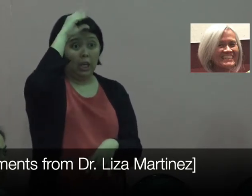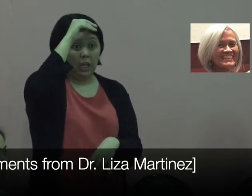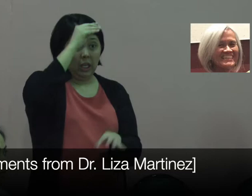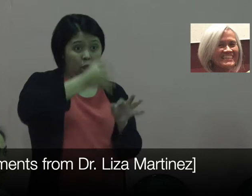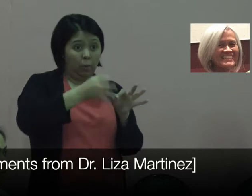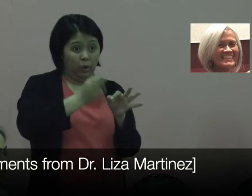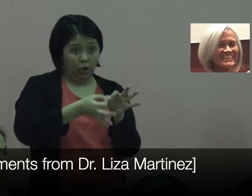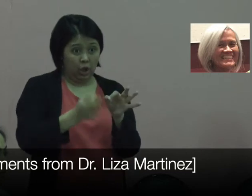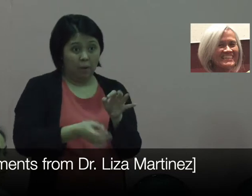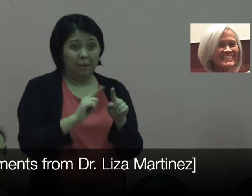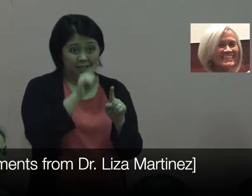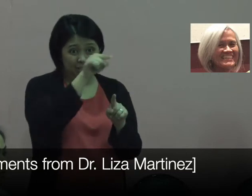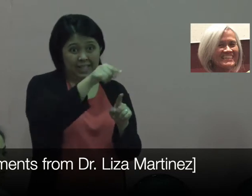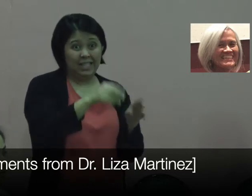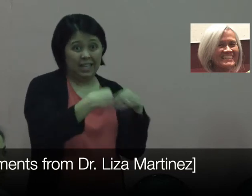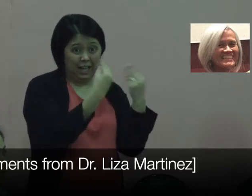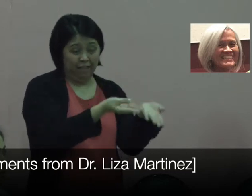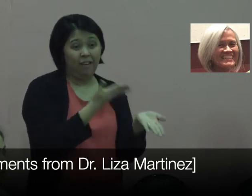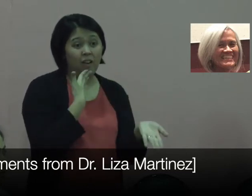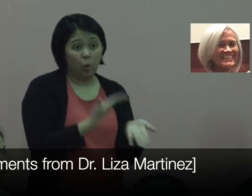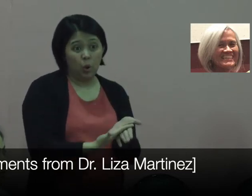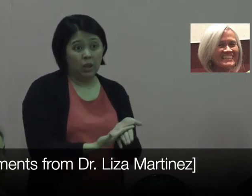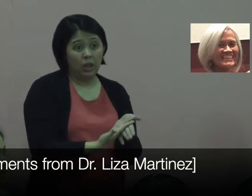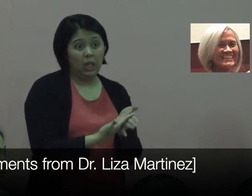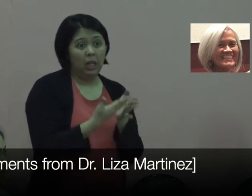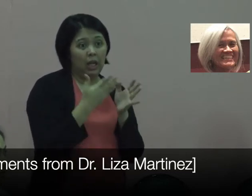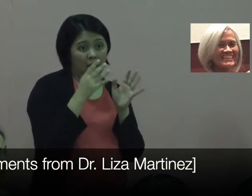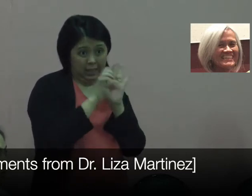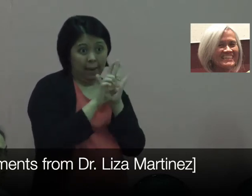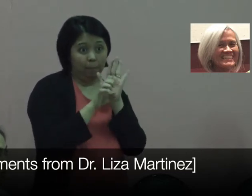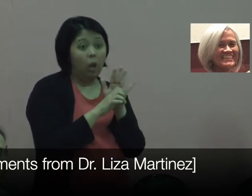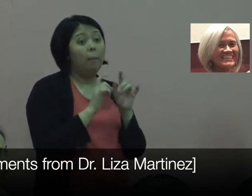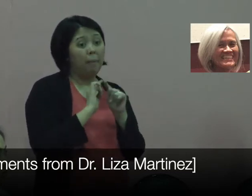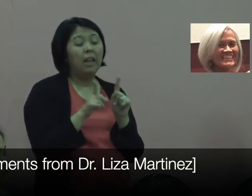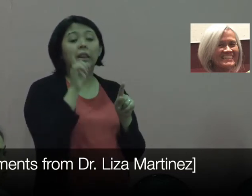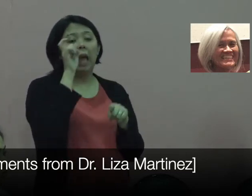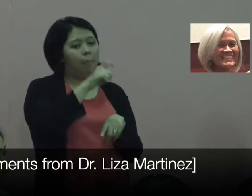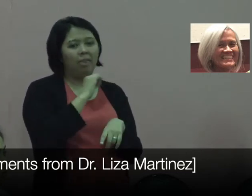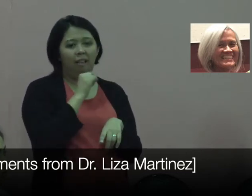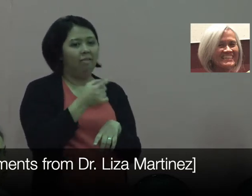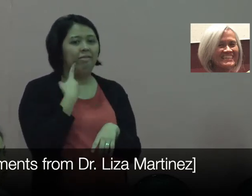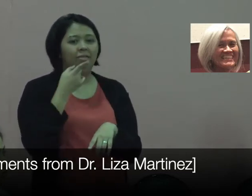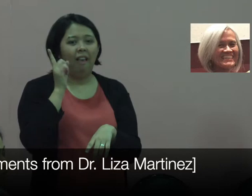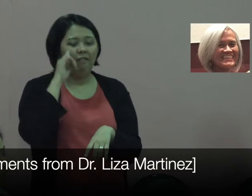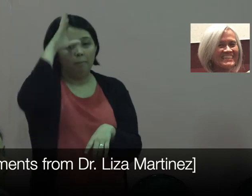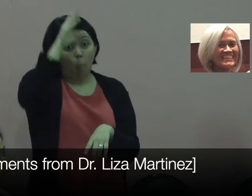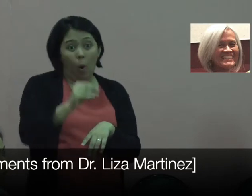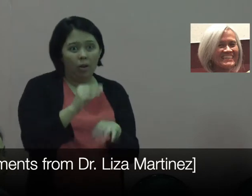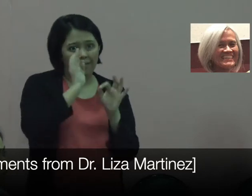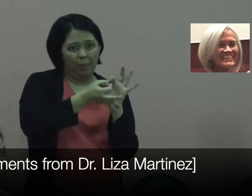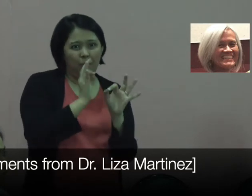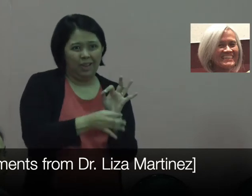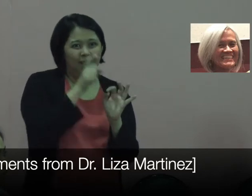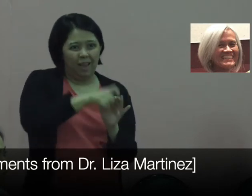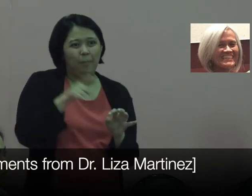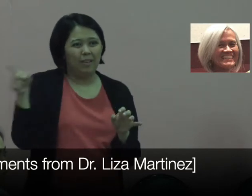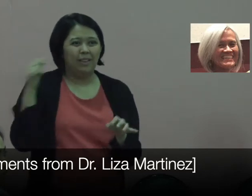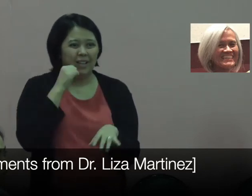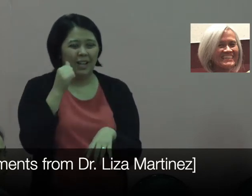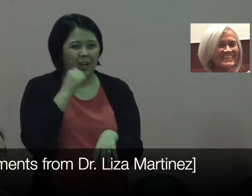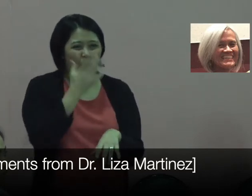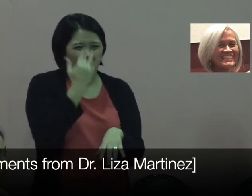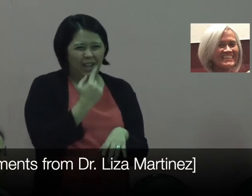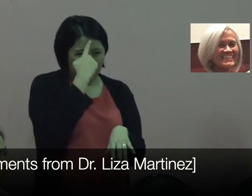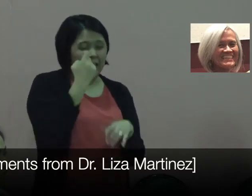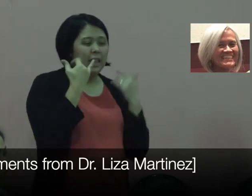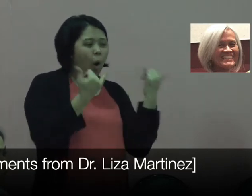giving a good example. It would have been a female. And for several of the deaf leaders, nagtatawa na nga kami kasi